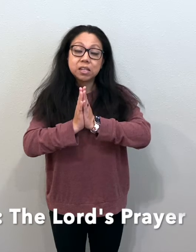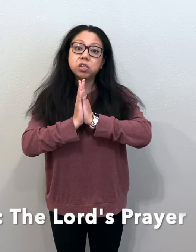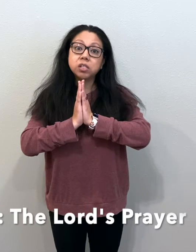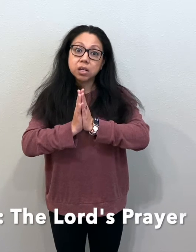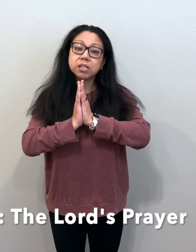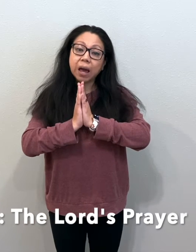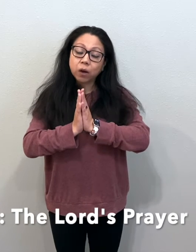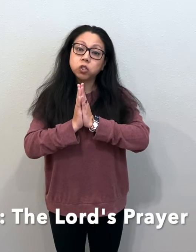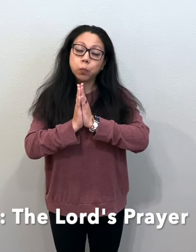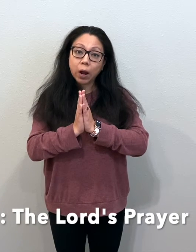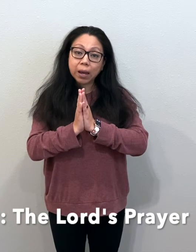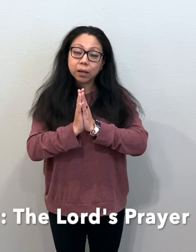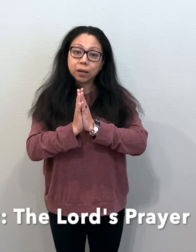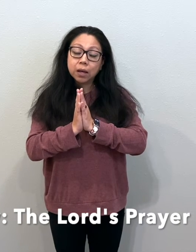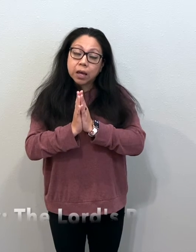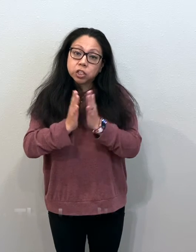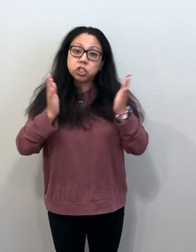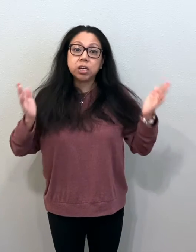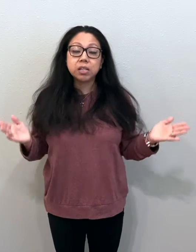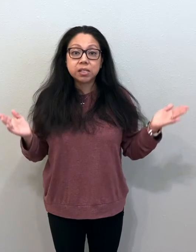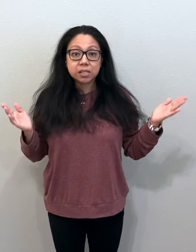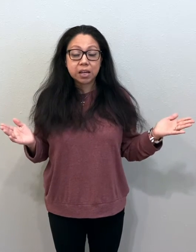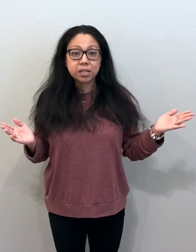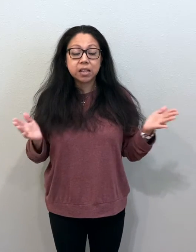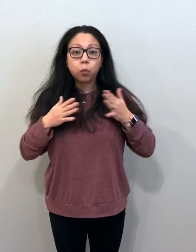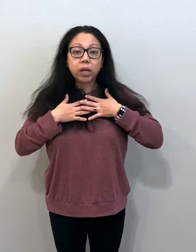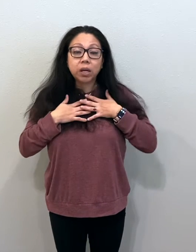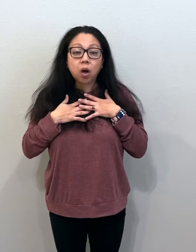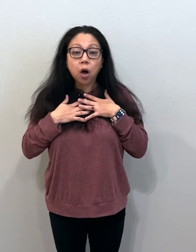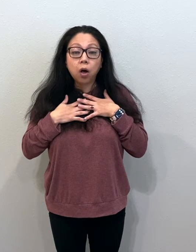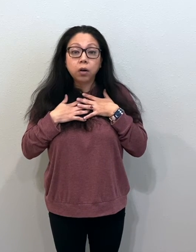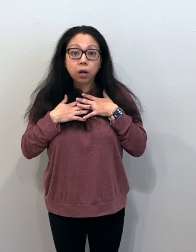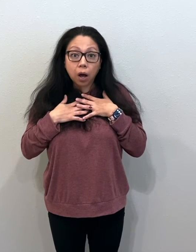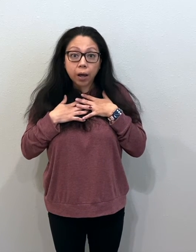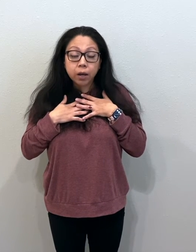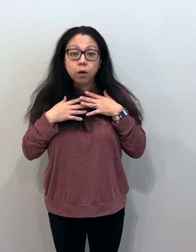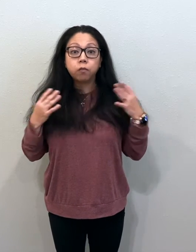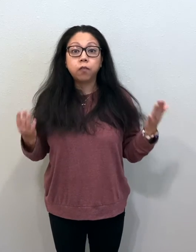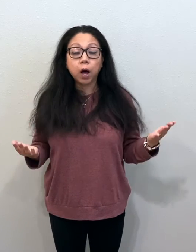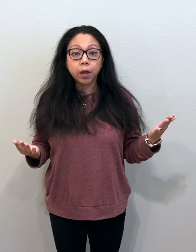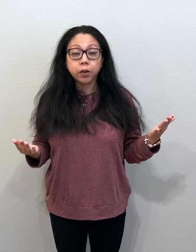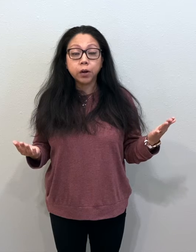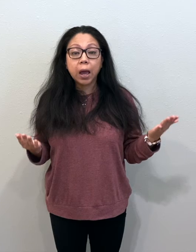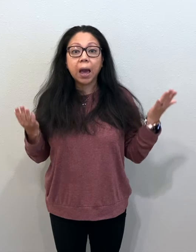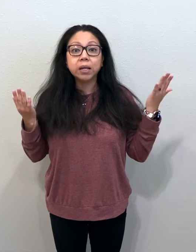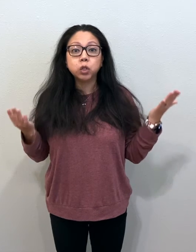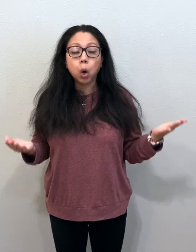teaches us how to pray. Jesus says that we can call God Father and